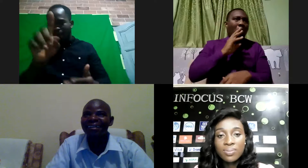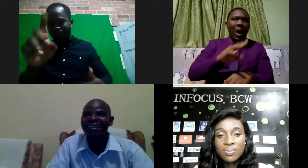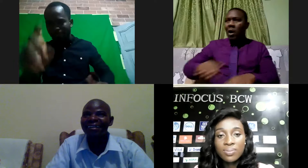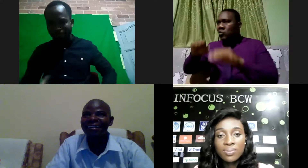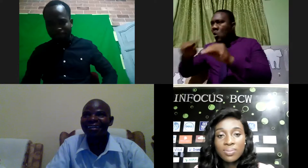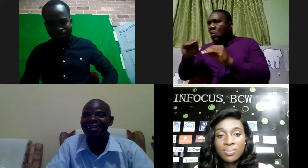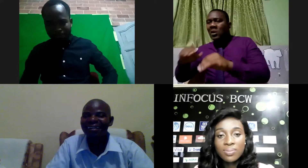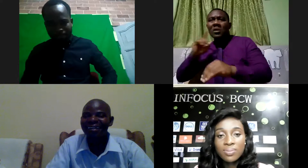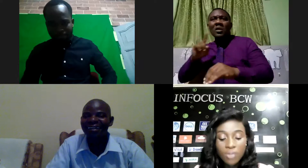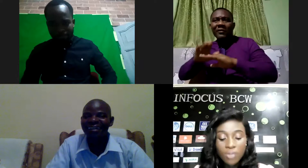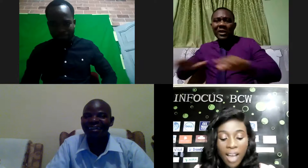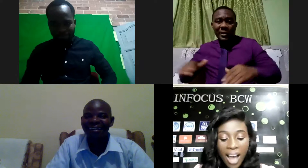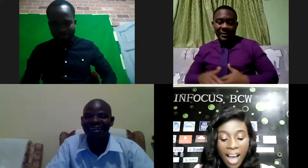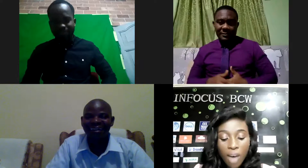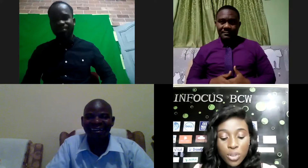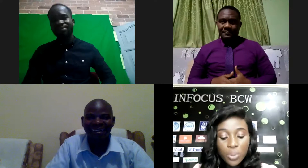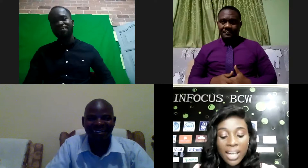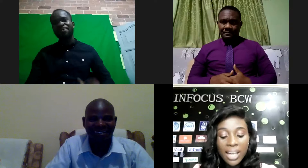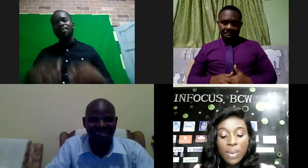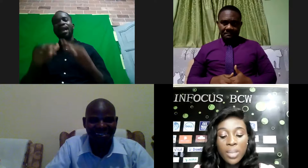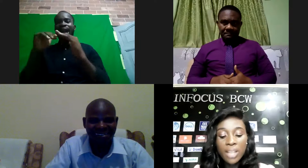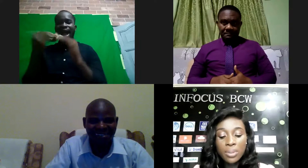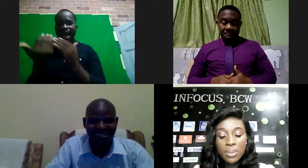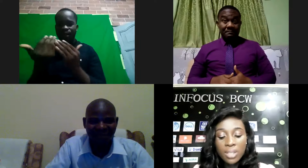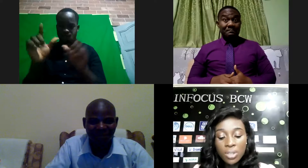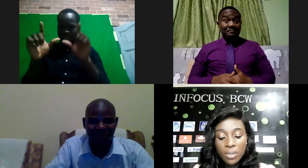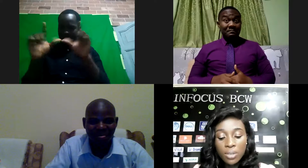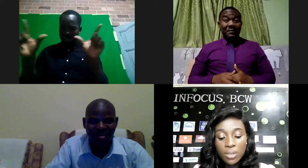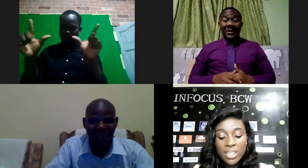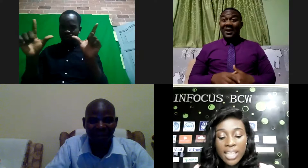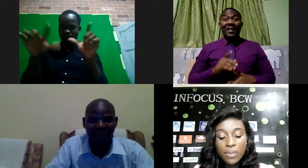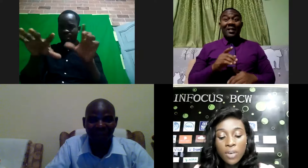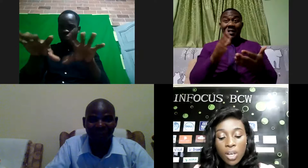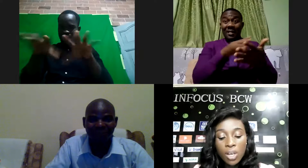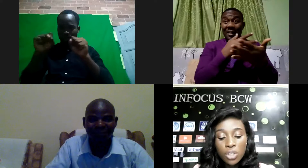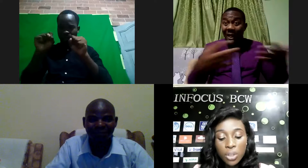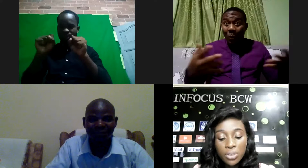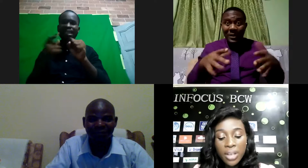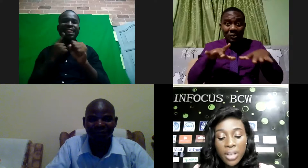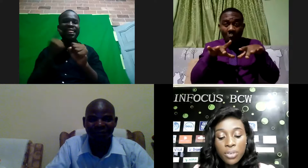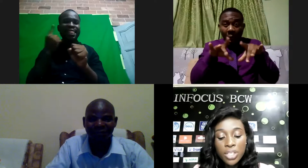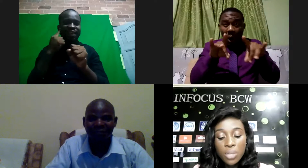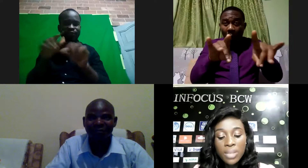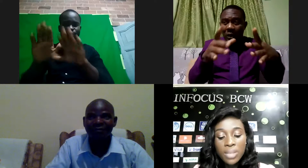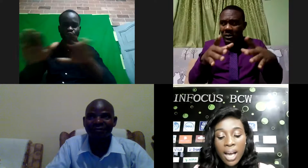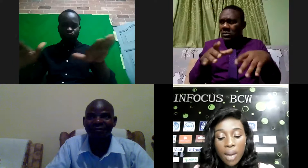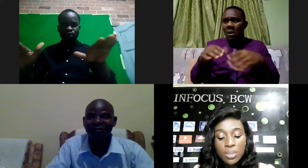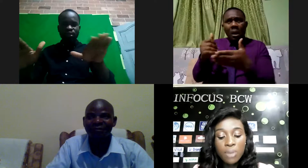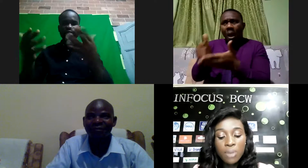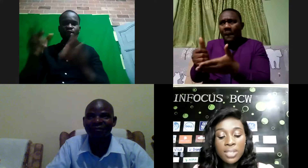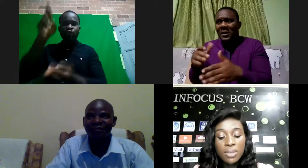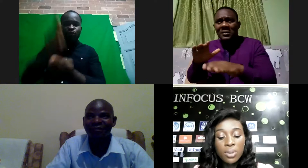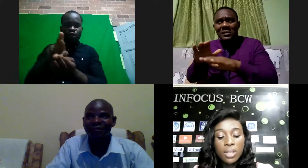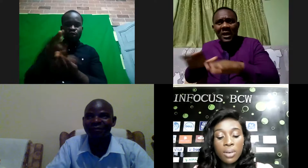Yeah, come again. How do language acquisition for deaf children reduce harms